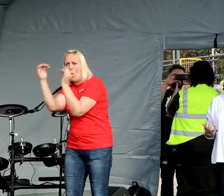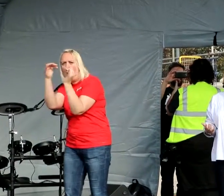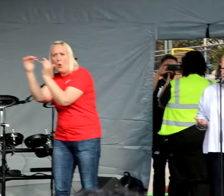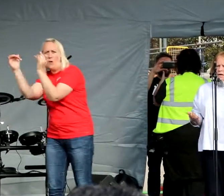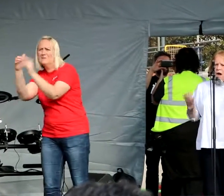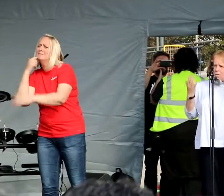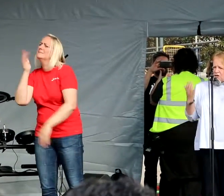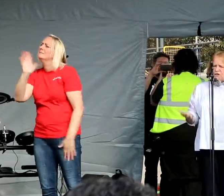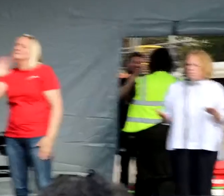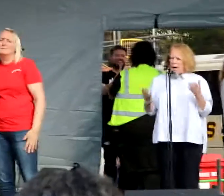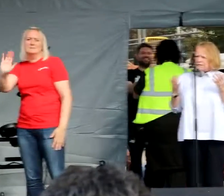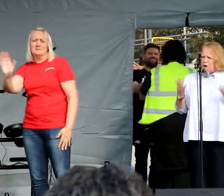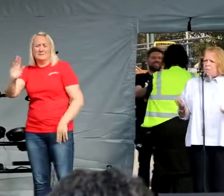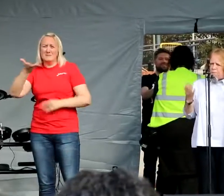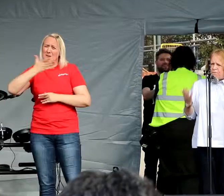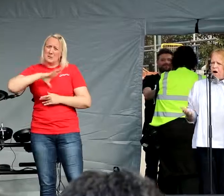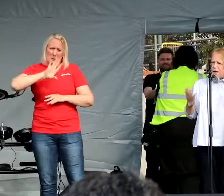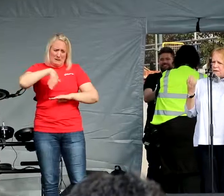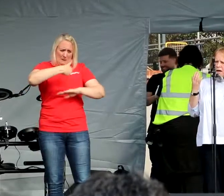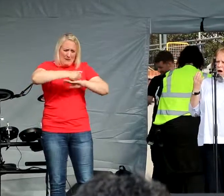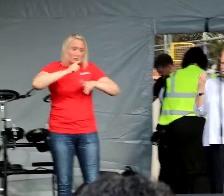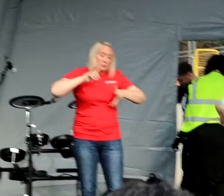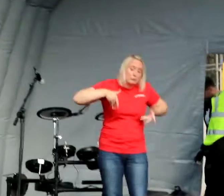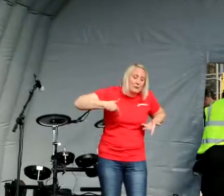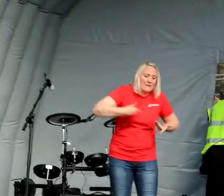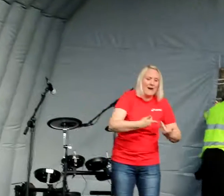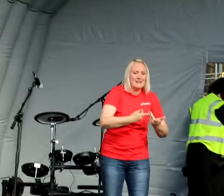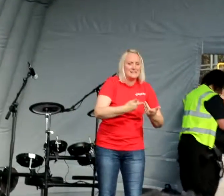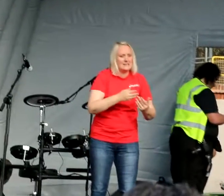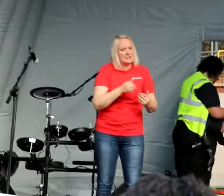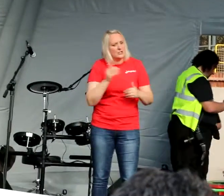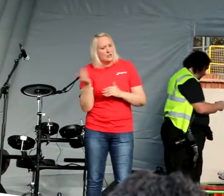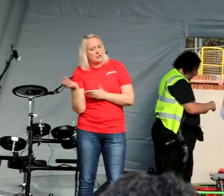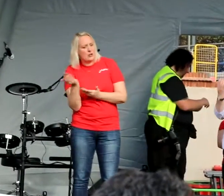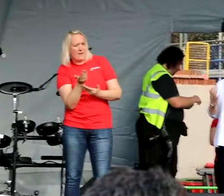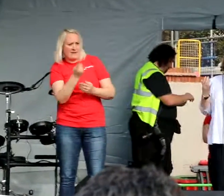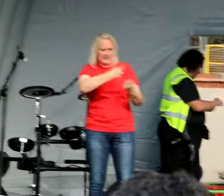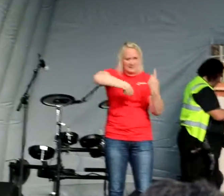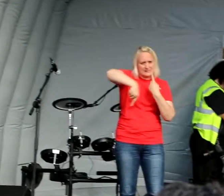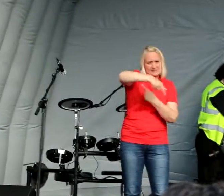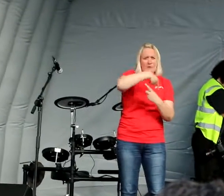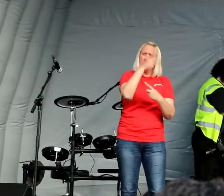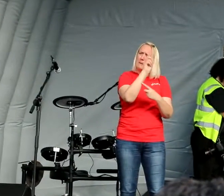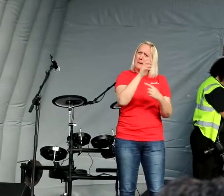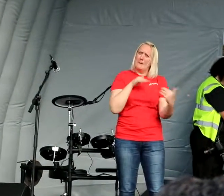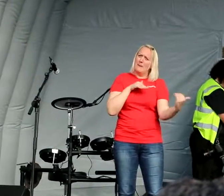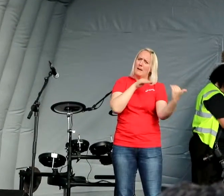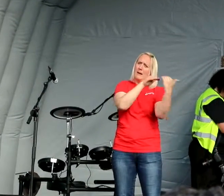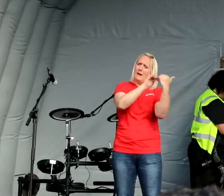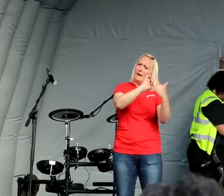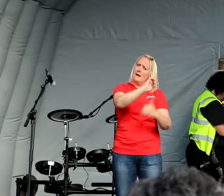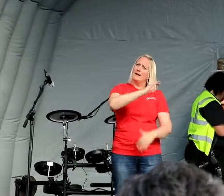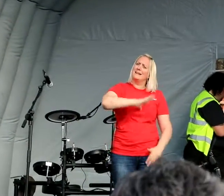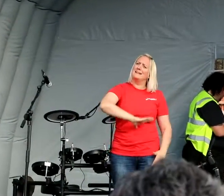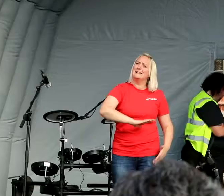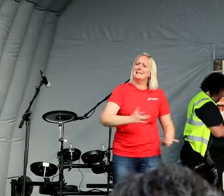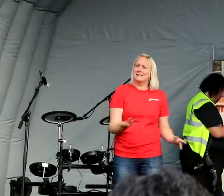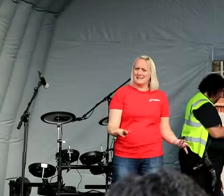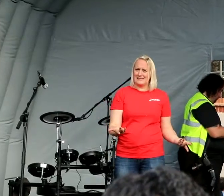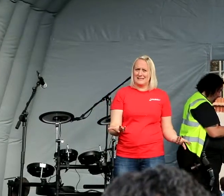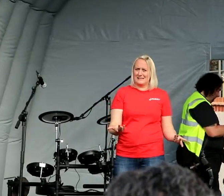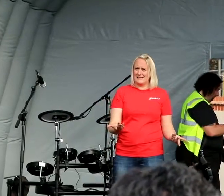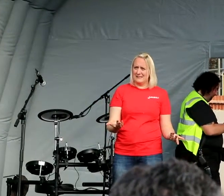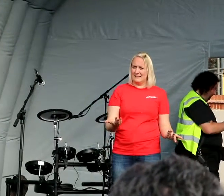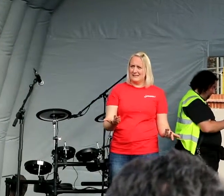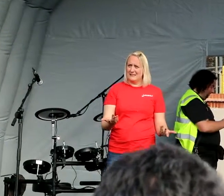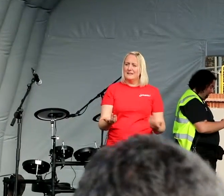to be a society which is based on providing for the needs of the people who really need things in this society. That's what